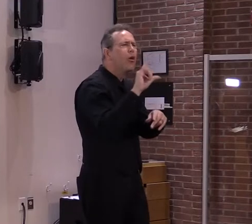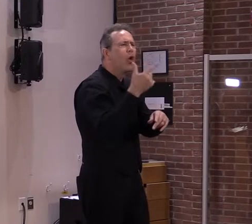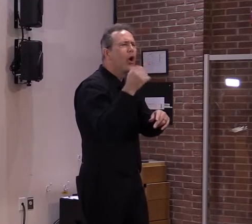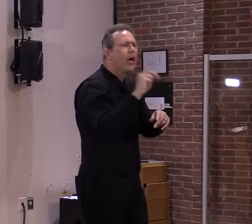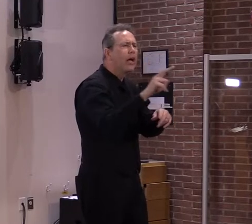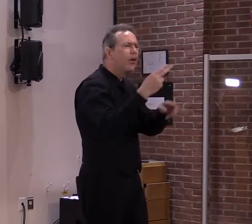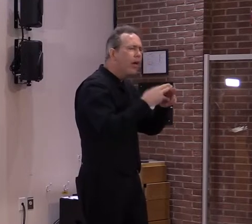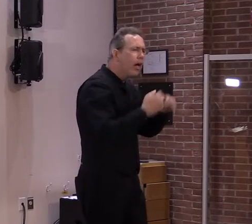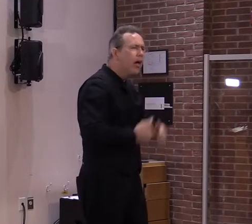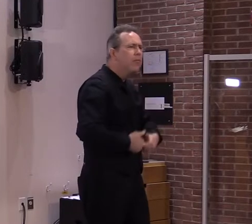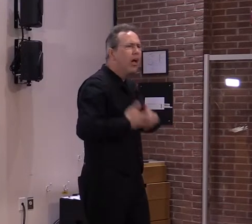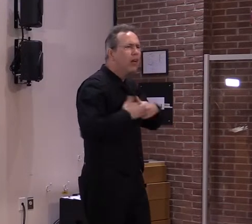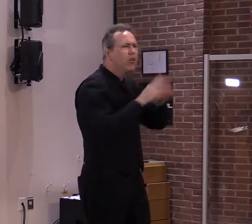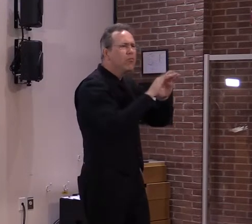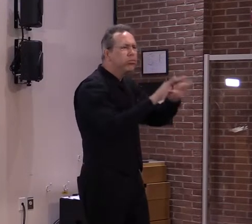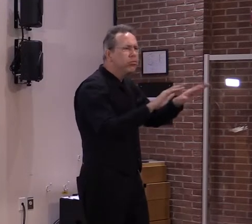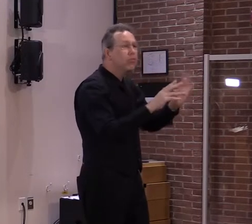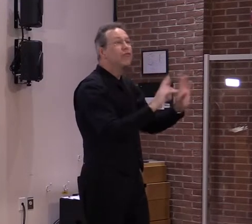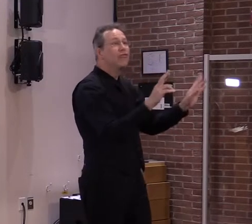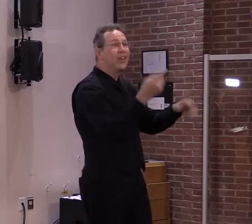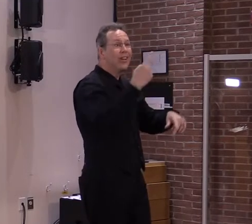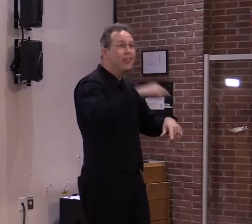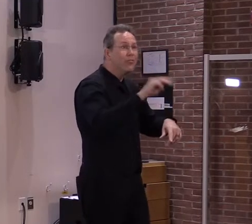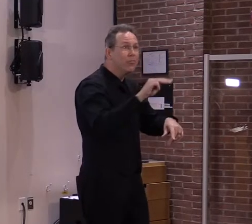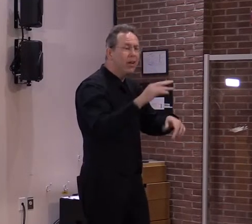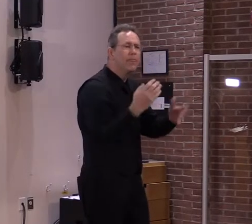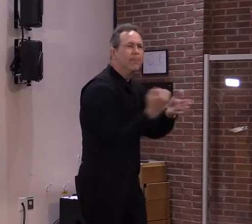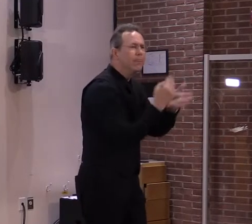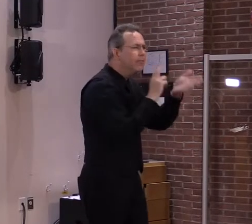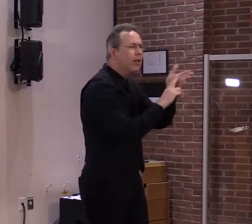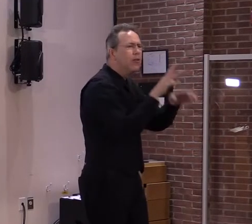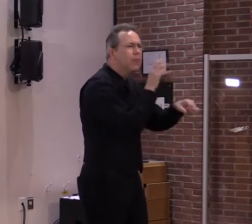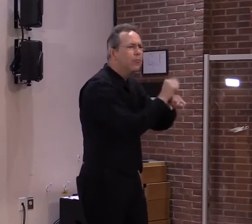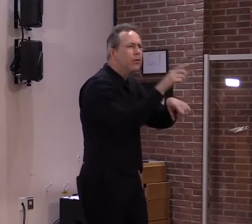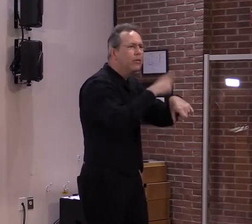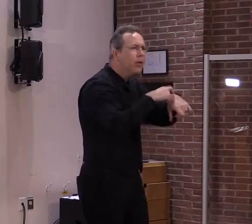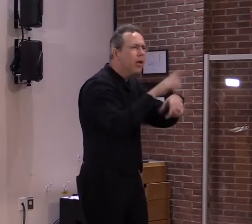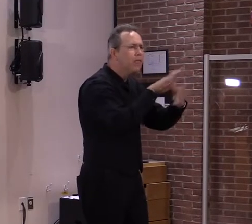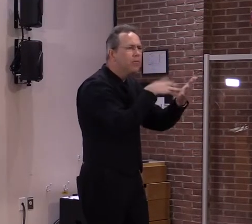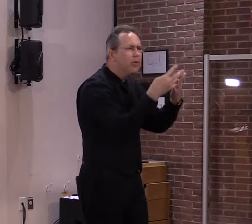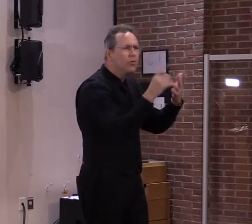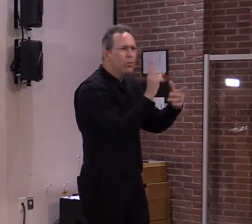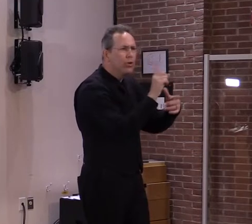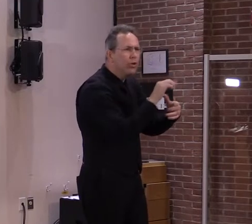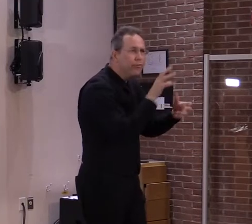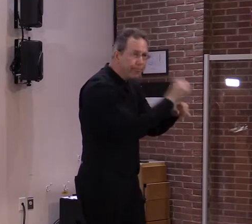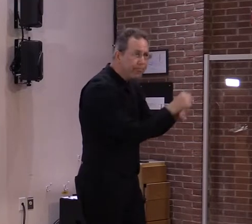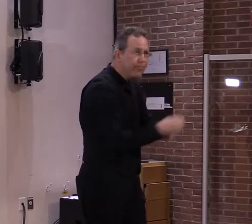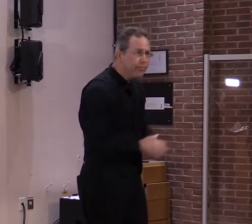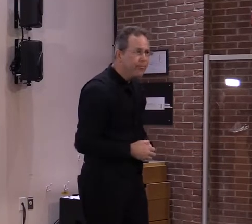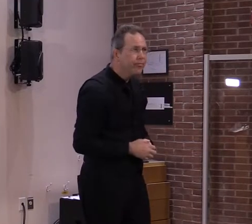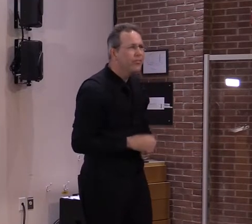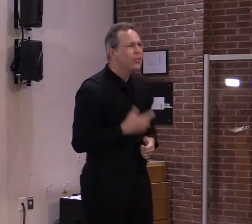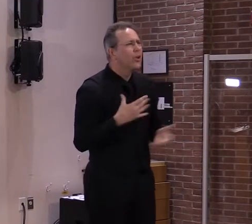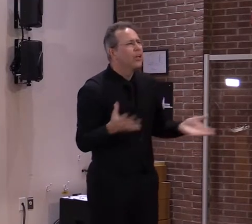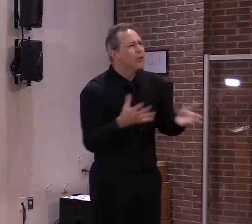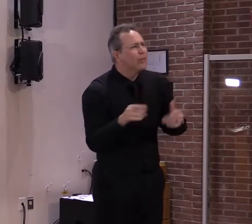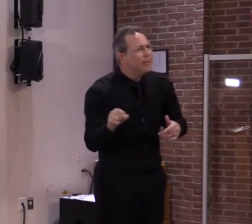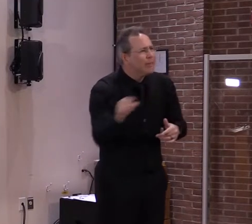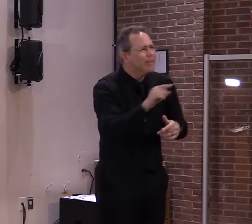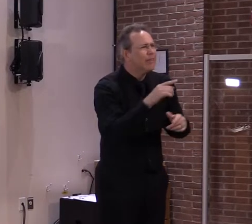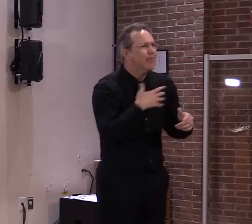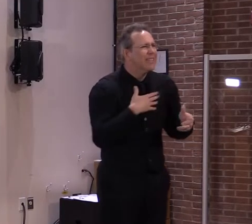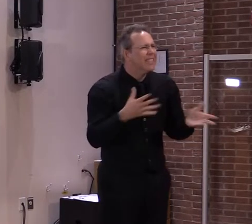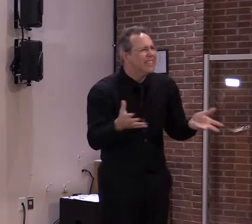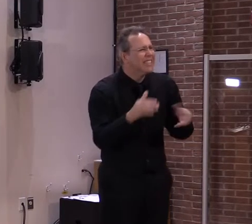healthvermont.gov/myvaccine. As you can tell, I'm trying to get everybody to go to the website and sign up and create an account